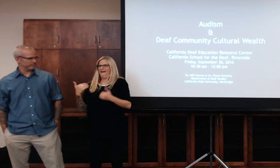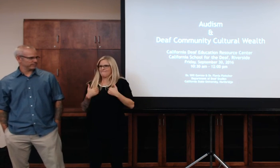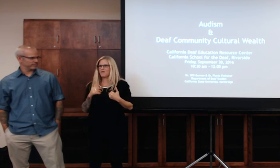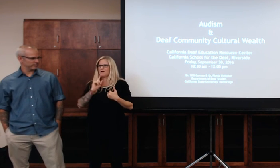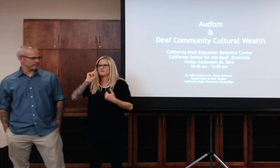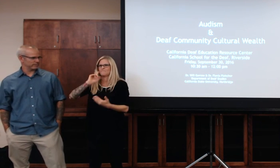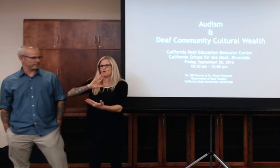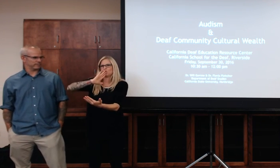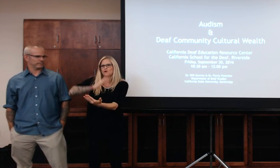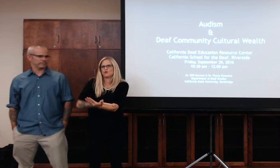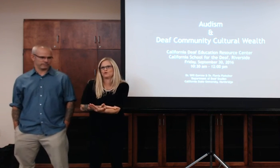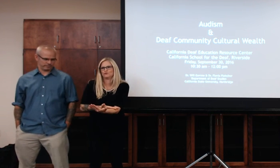We do have a deaf daughter